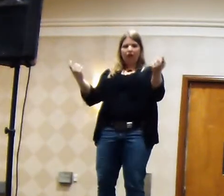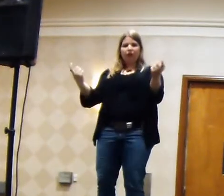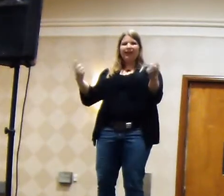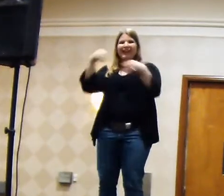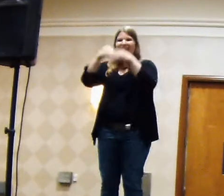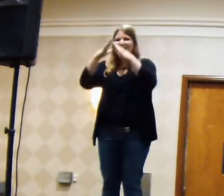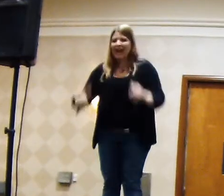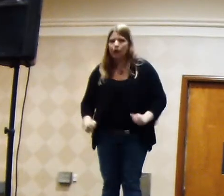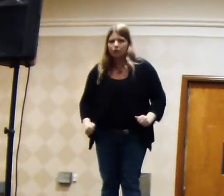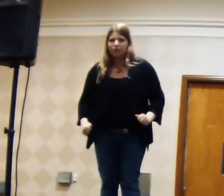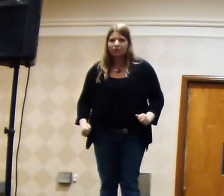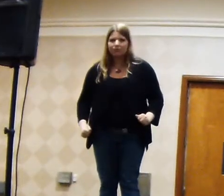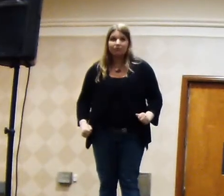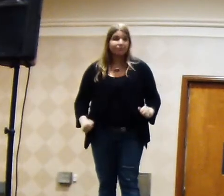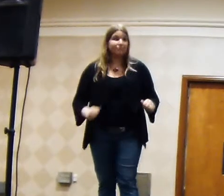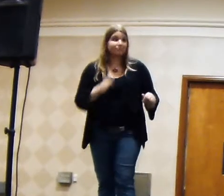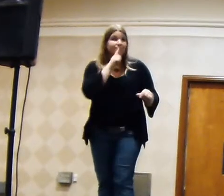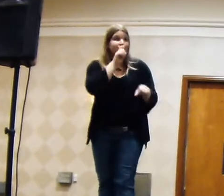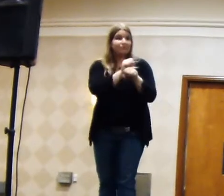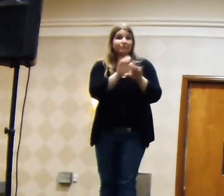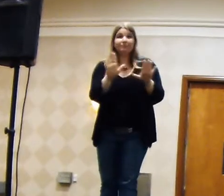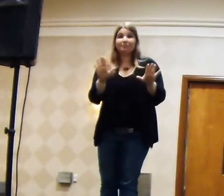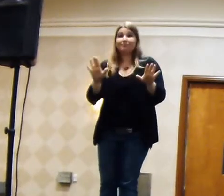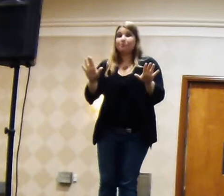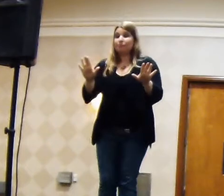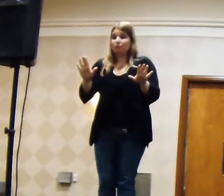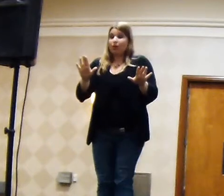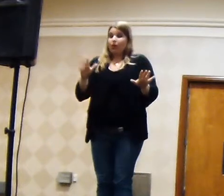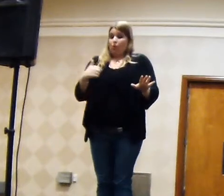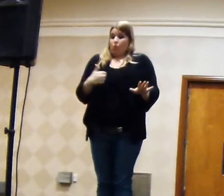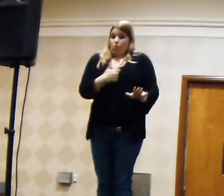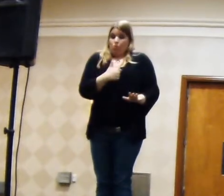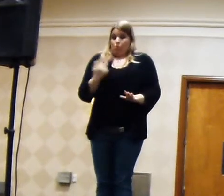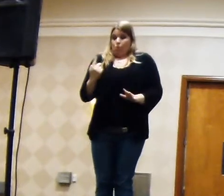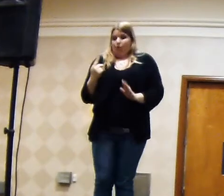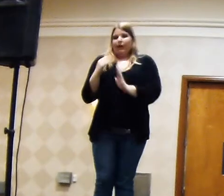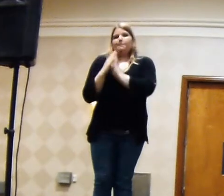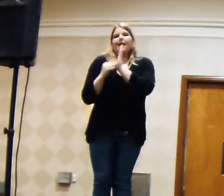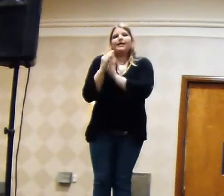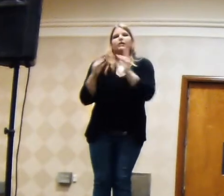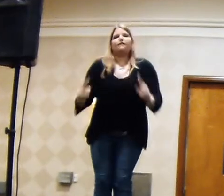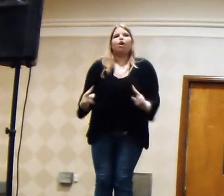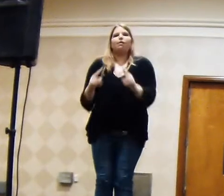we, in order to do some character research, we painted a volcano.